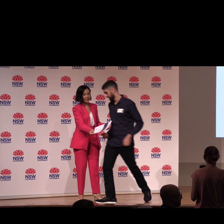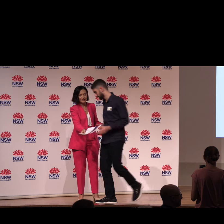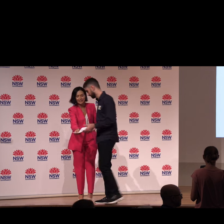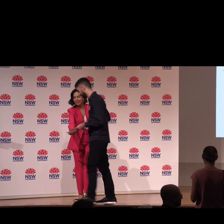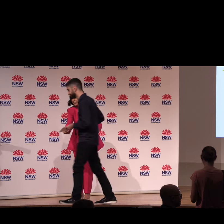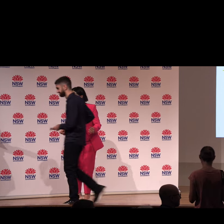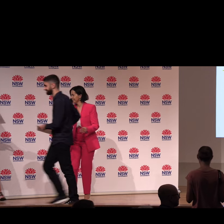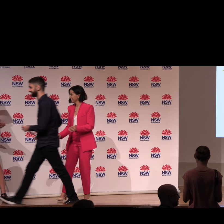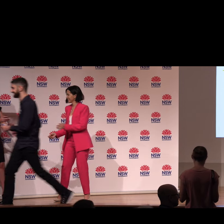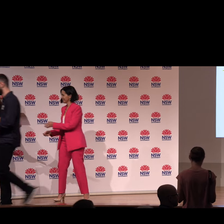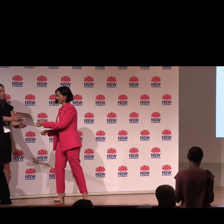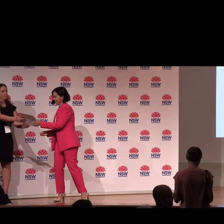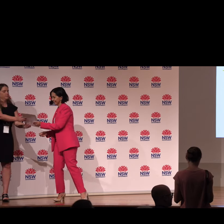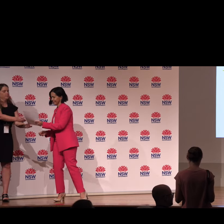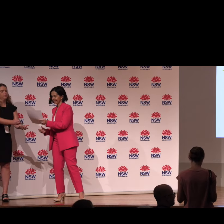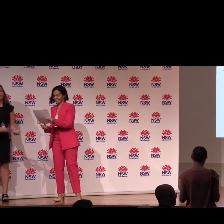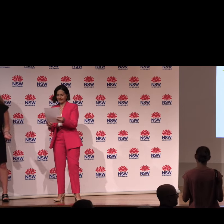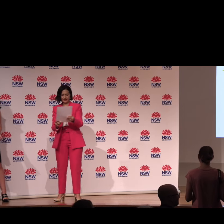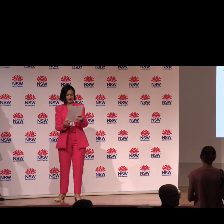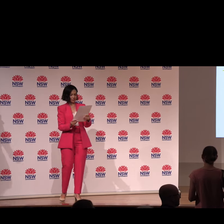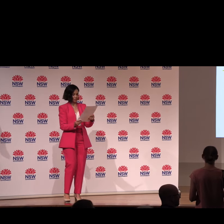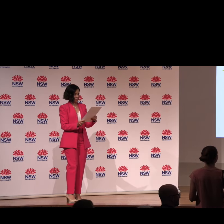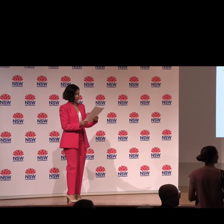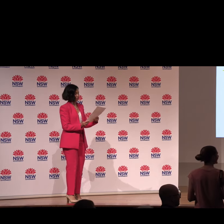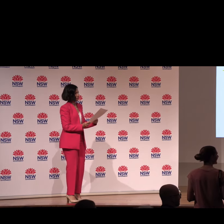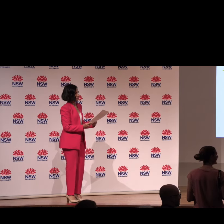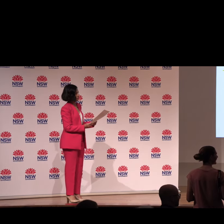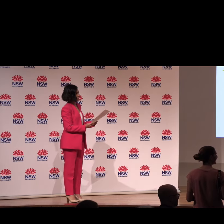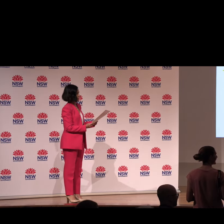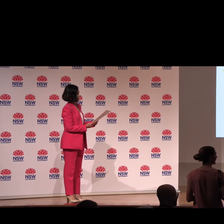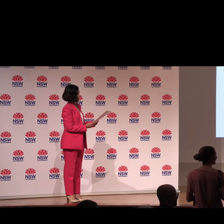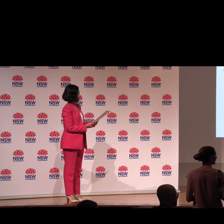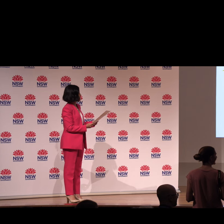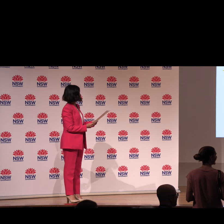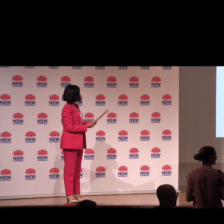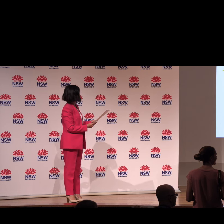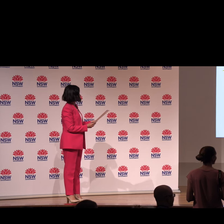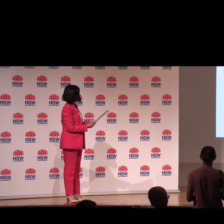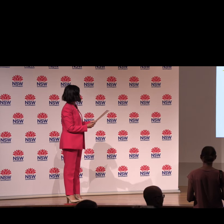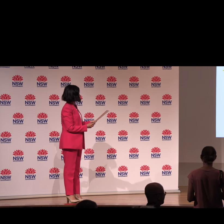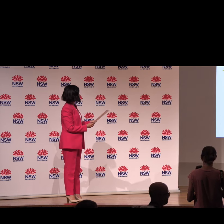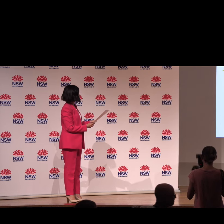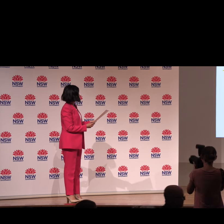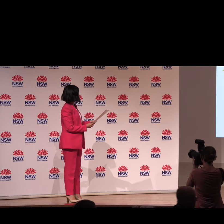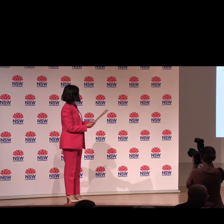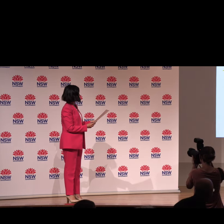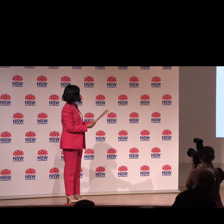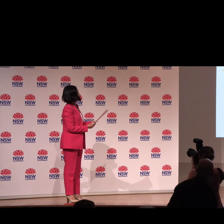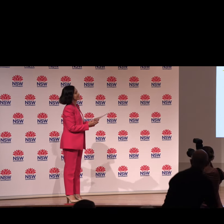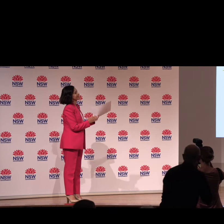In Armenian continuers, Rosie Marty Rossian from Galston College.